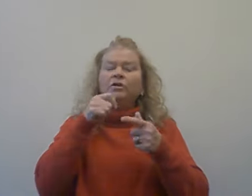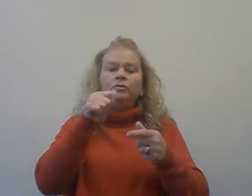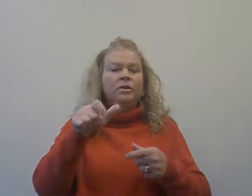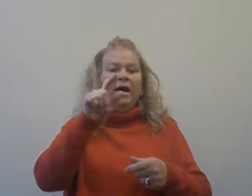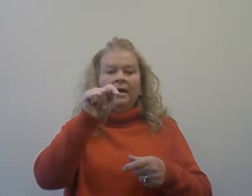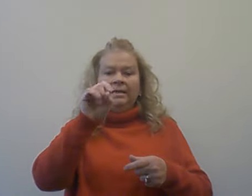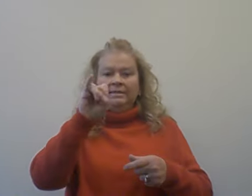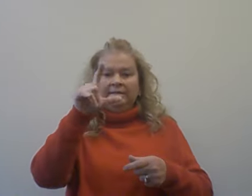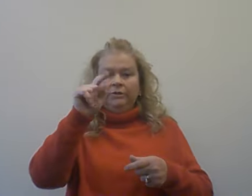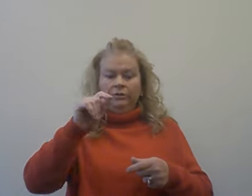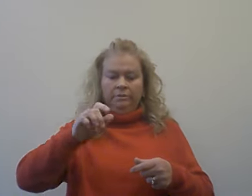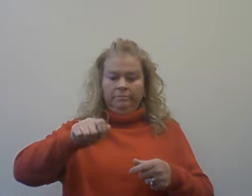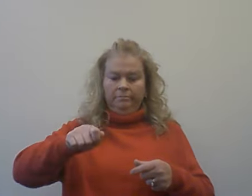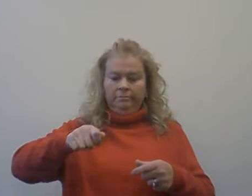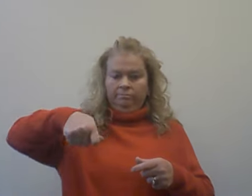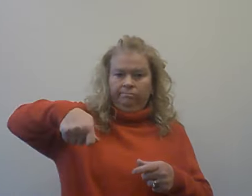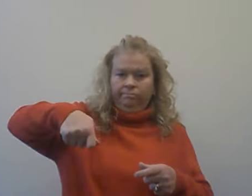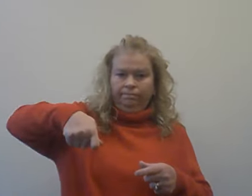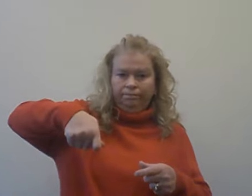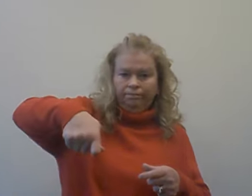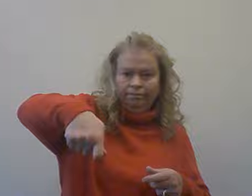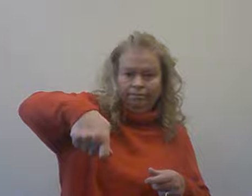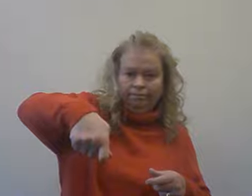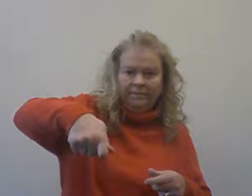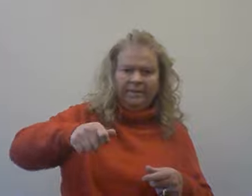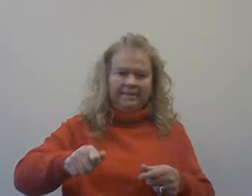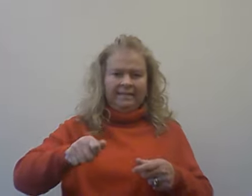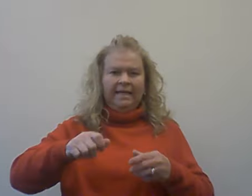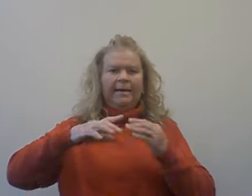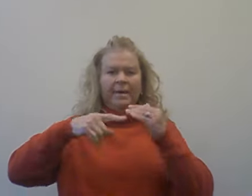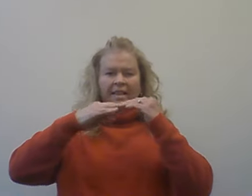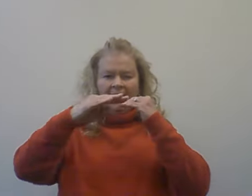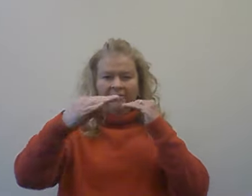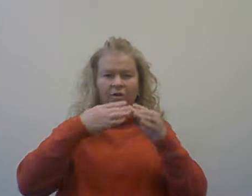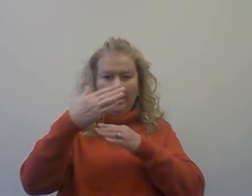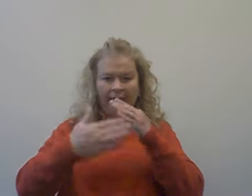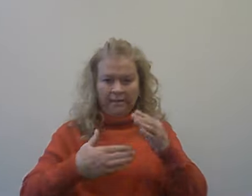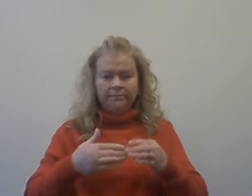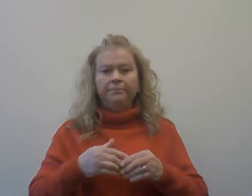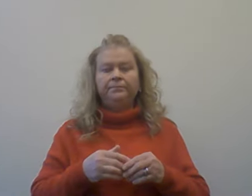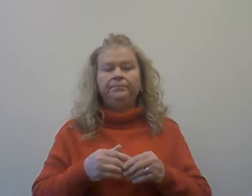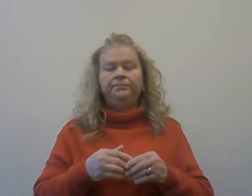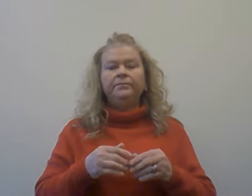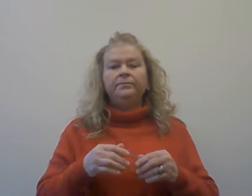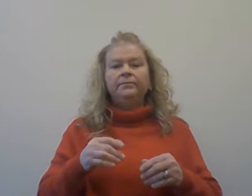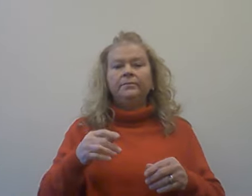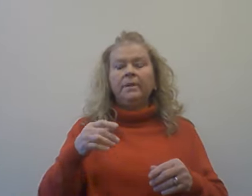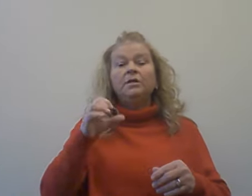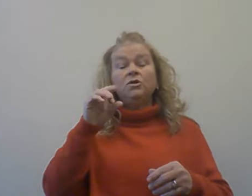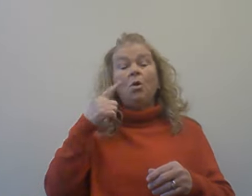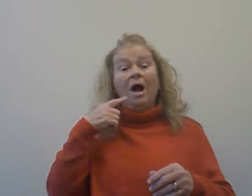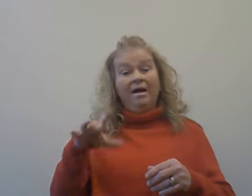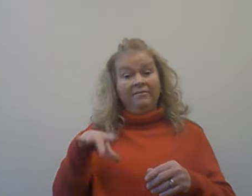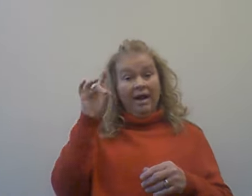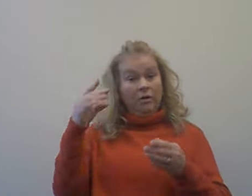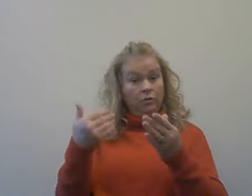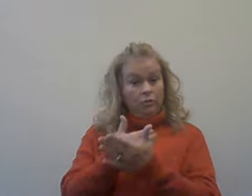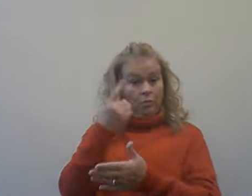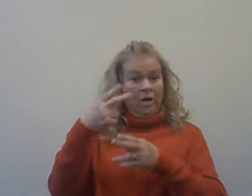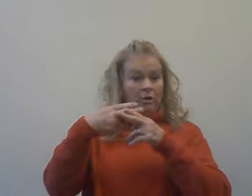away, but don't. And that's actually one of the things that I've come to really like about this sander, the Mirka. At first I